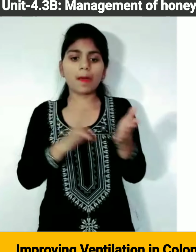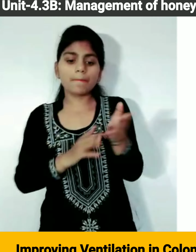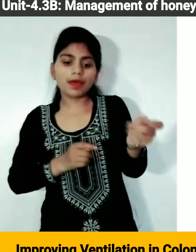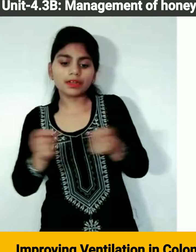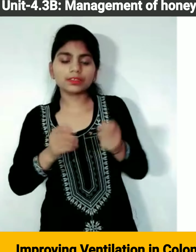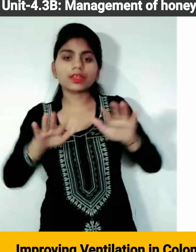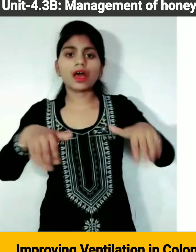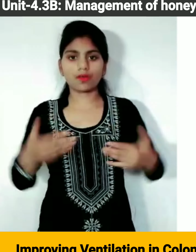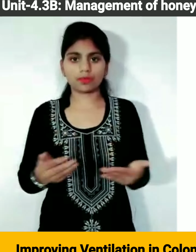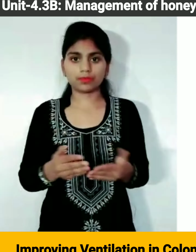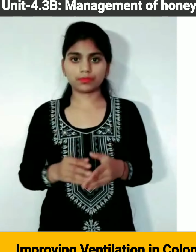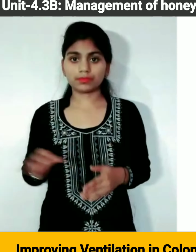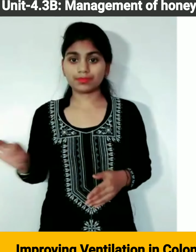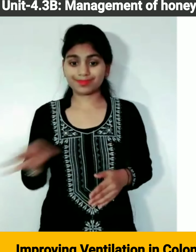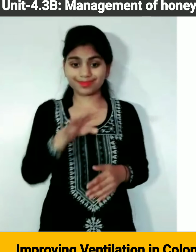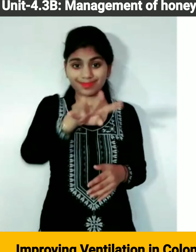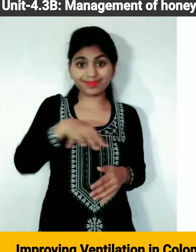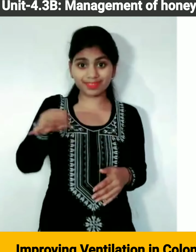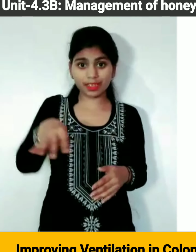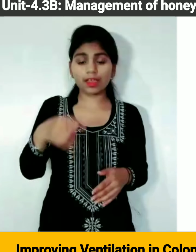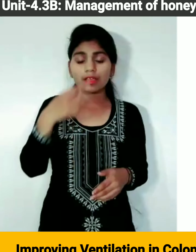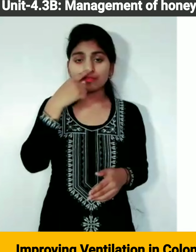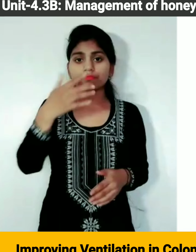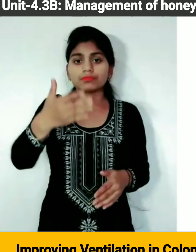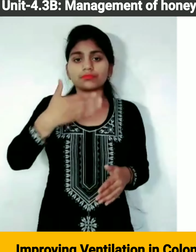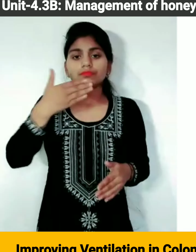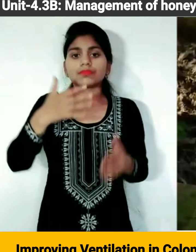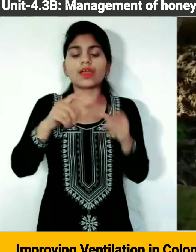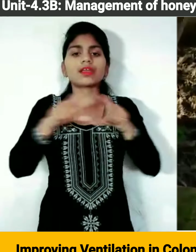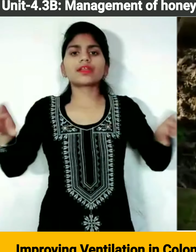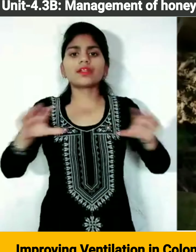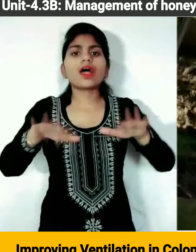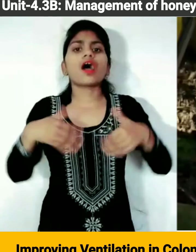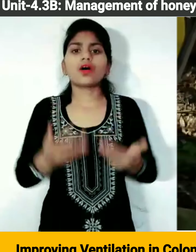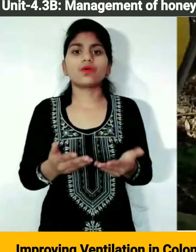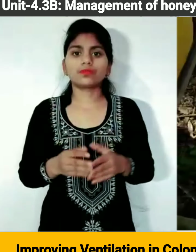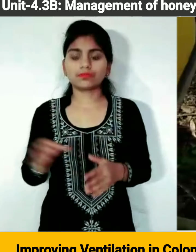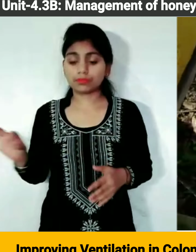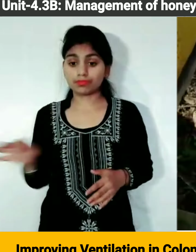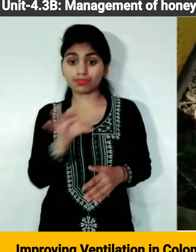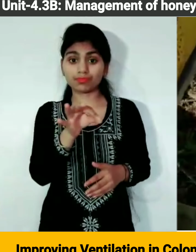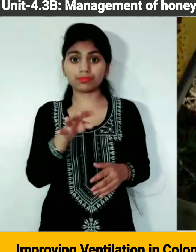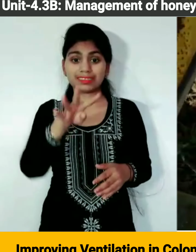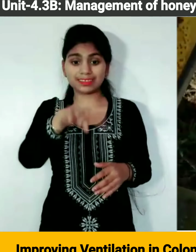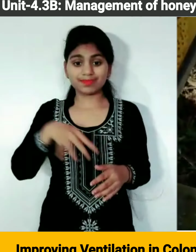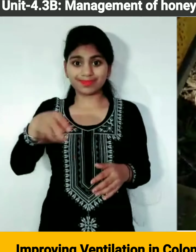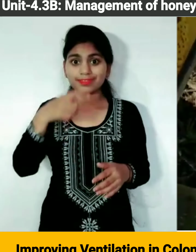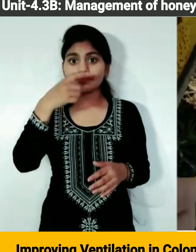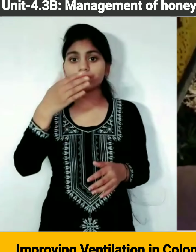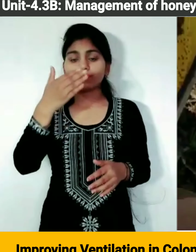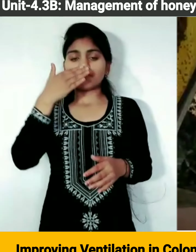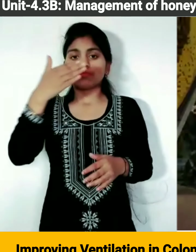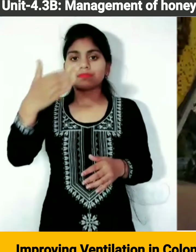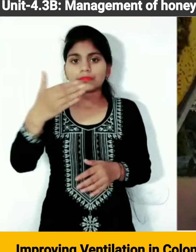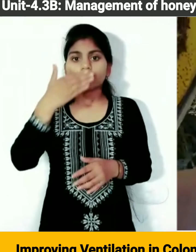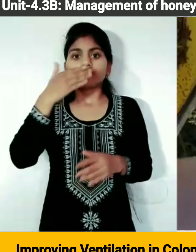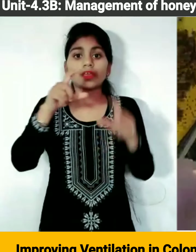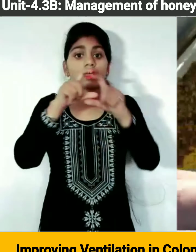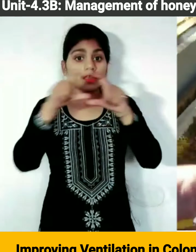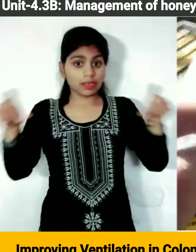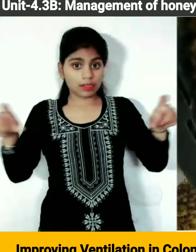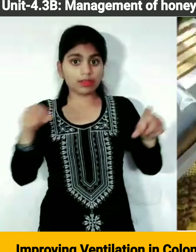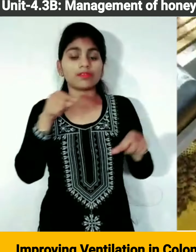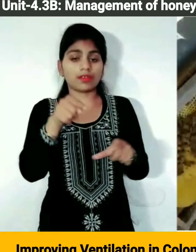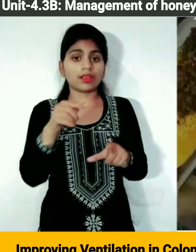Improving ventilation in colonies. Ventilation in honeybee colonies is important to cope